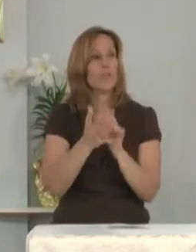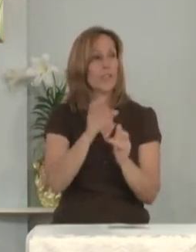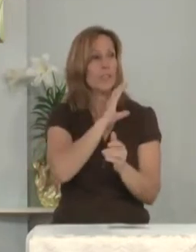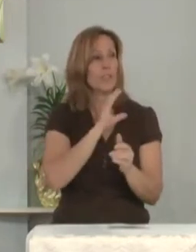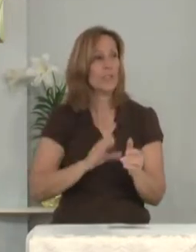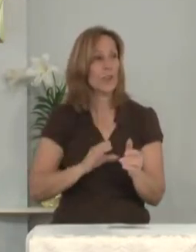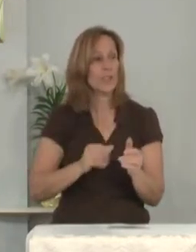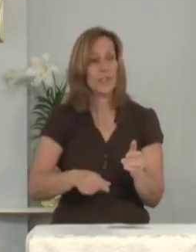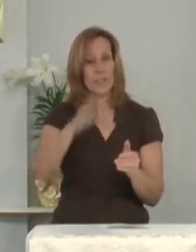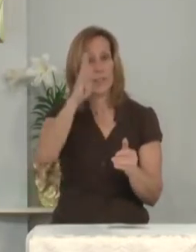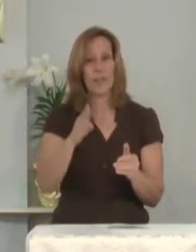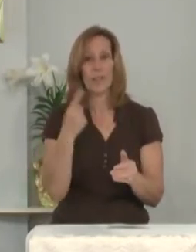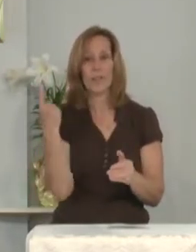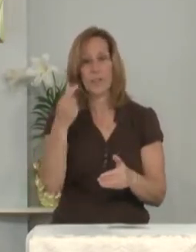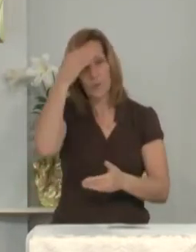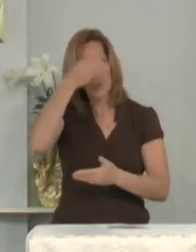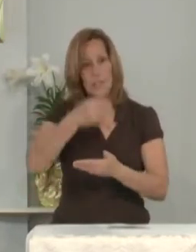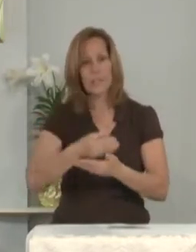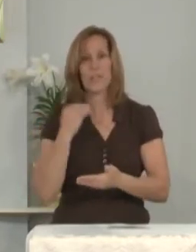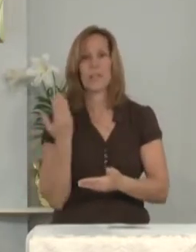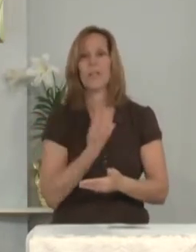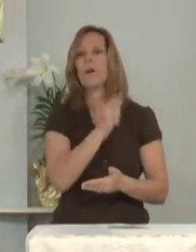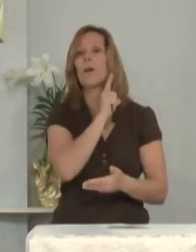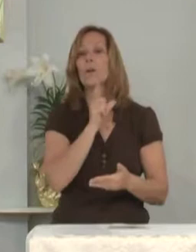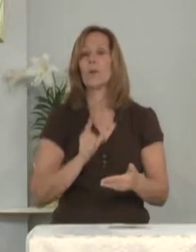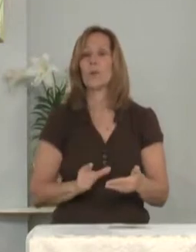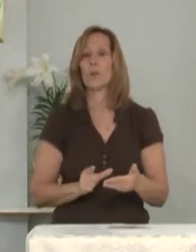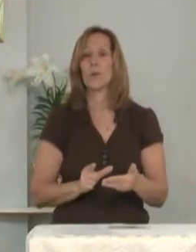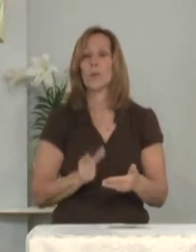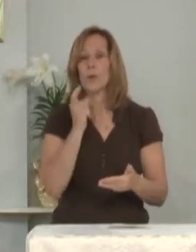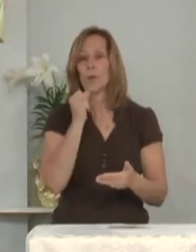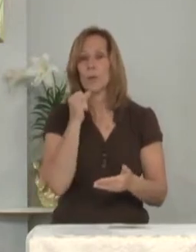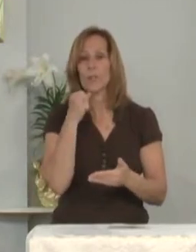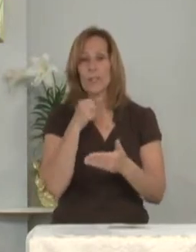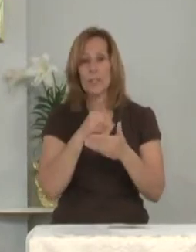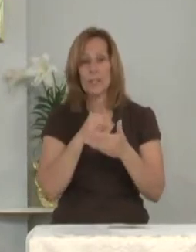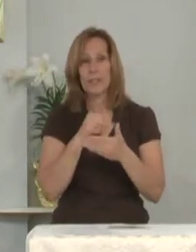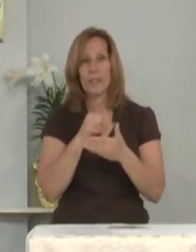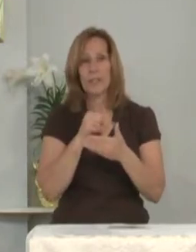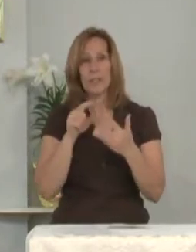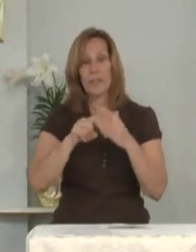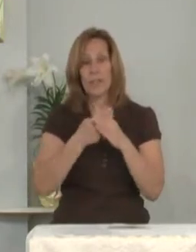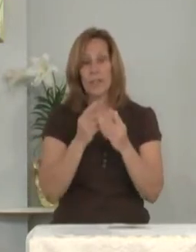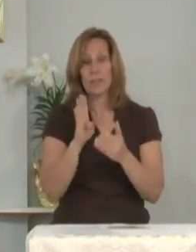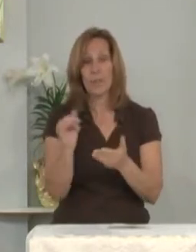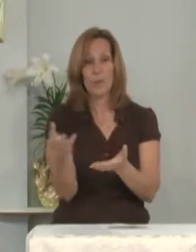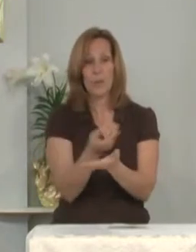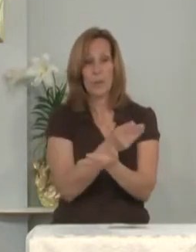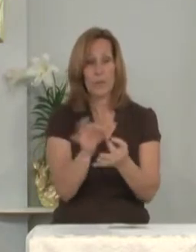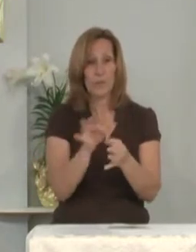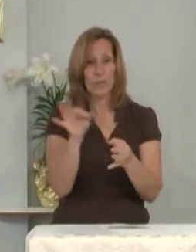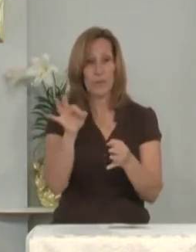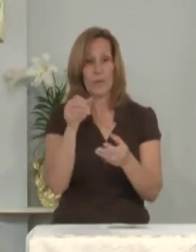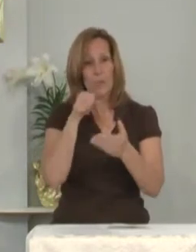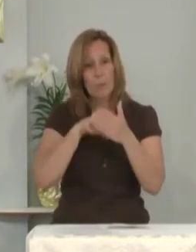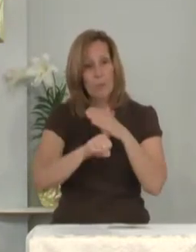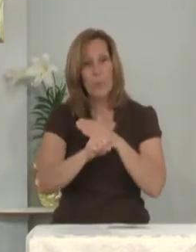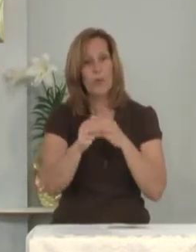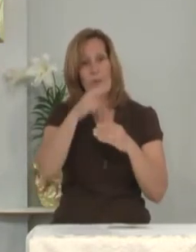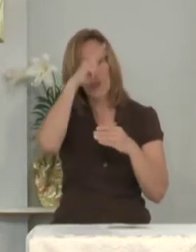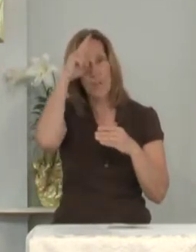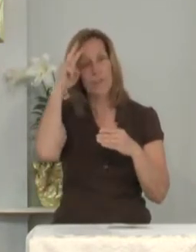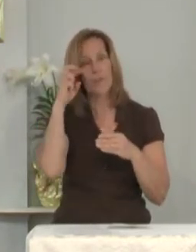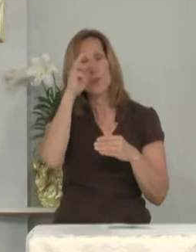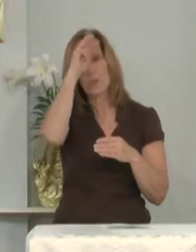Christ, God's only Son, our Lord, who was conceived by the Holy Spirit, born of the